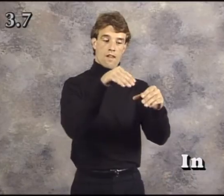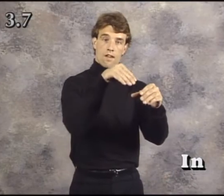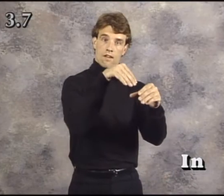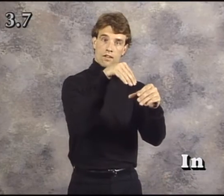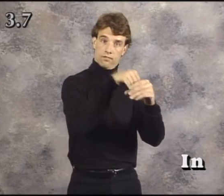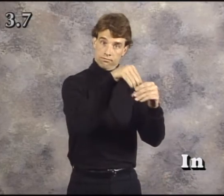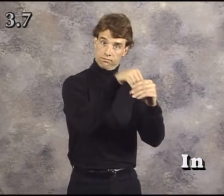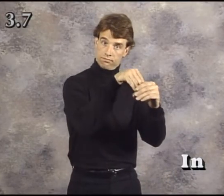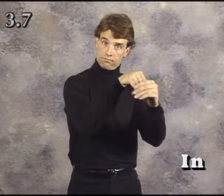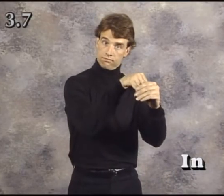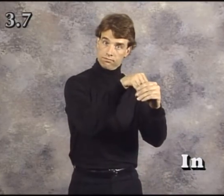In.